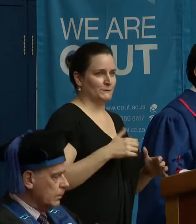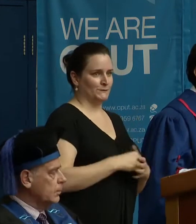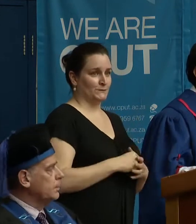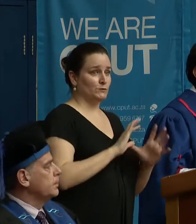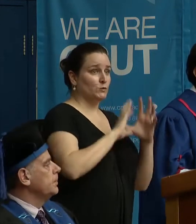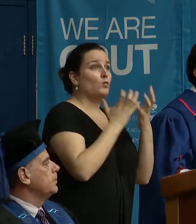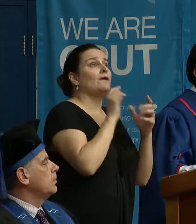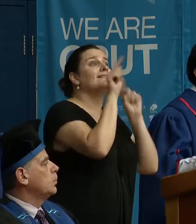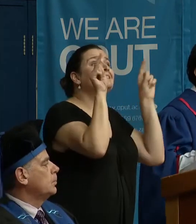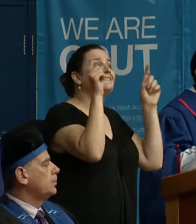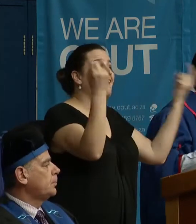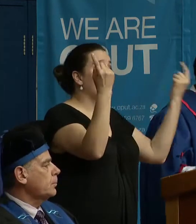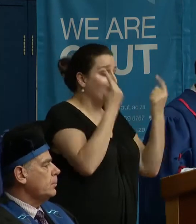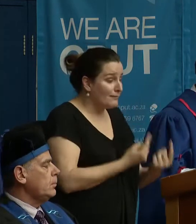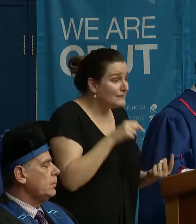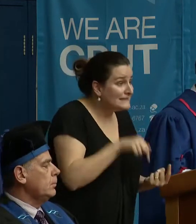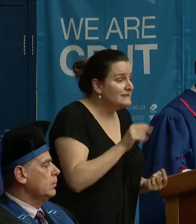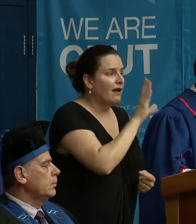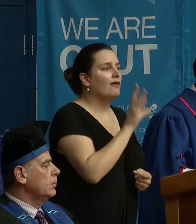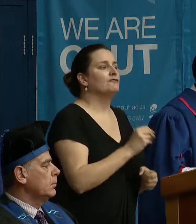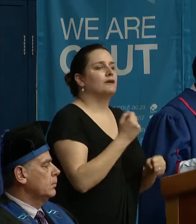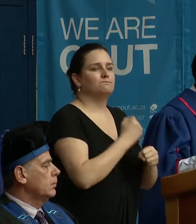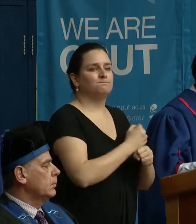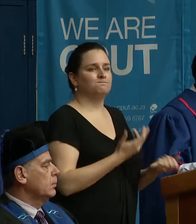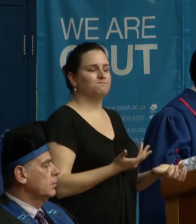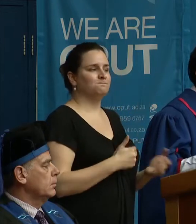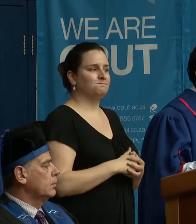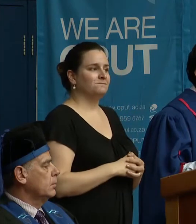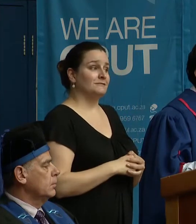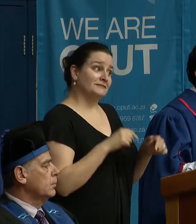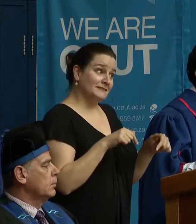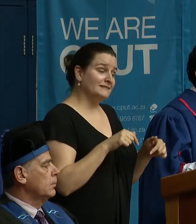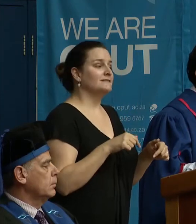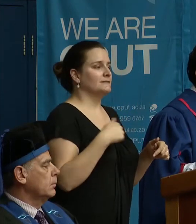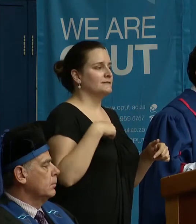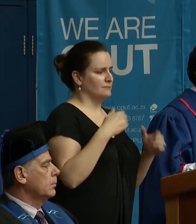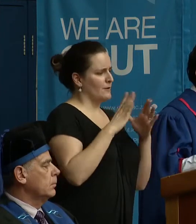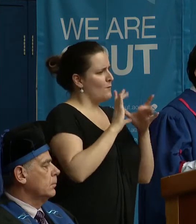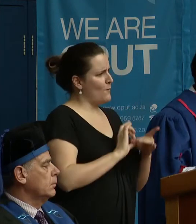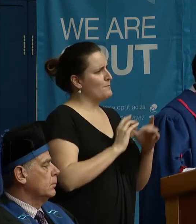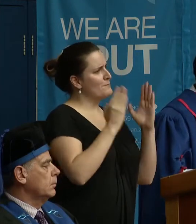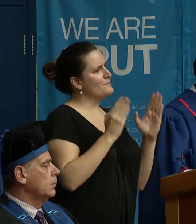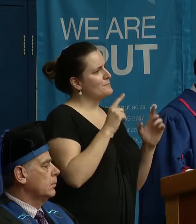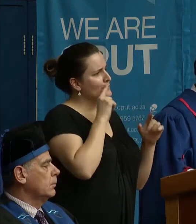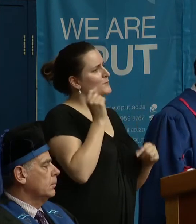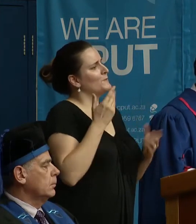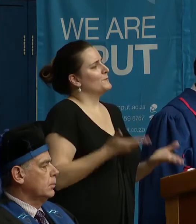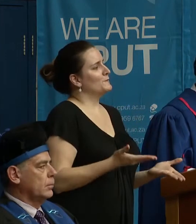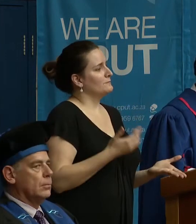the world to operate in Africa. But it is also the place that we call home, so we must embrace it.